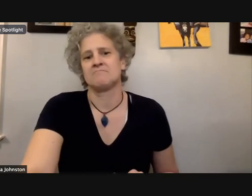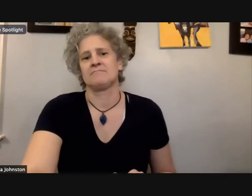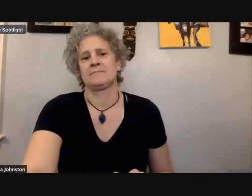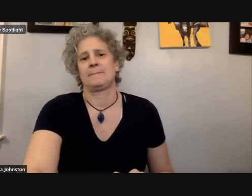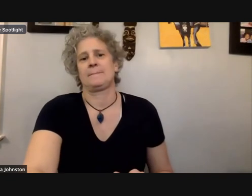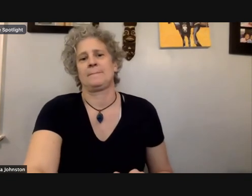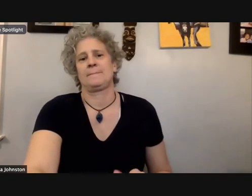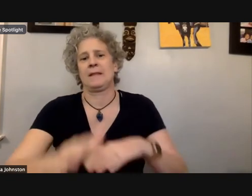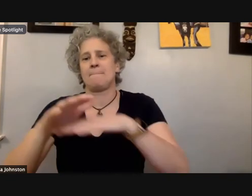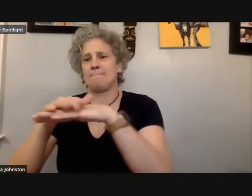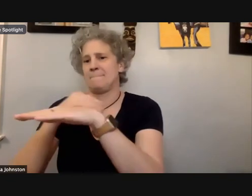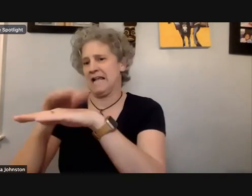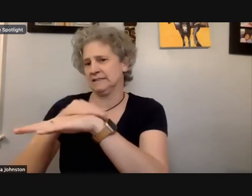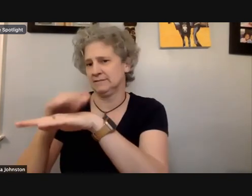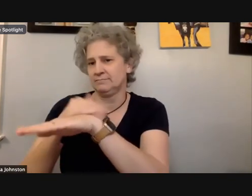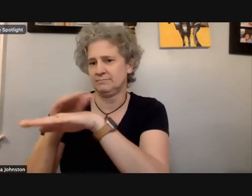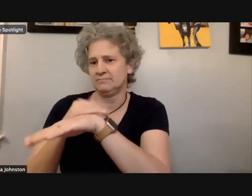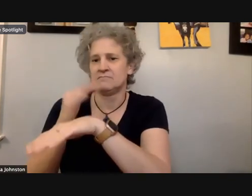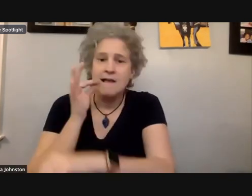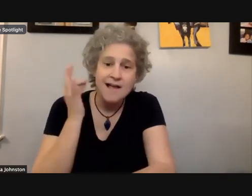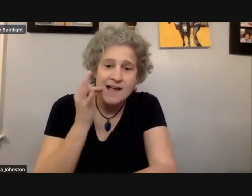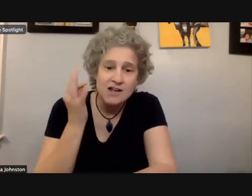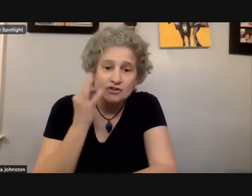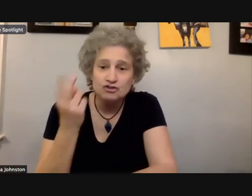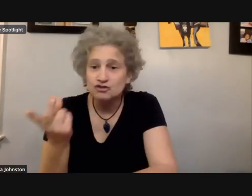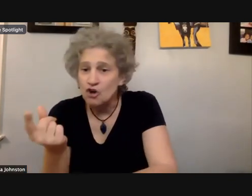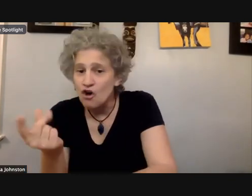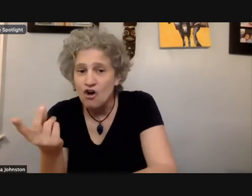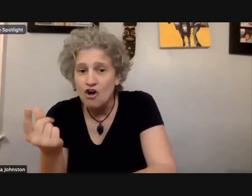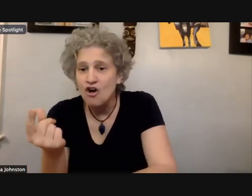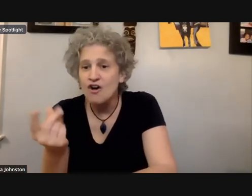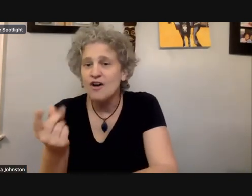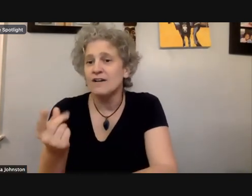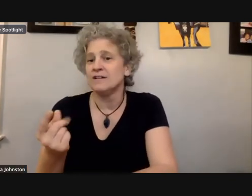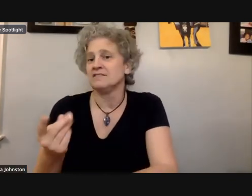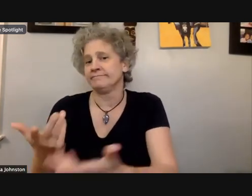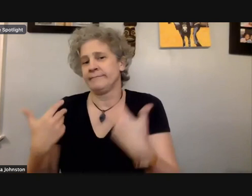like a fern or whatever the case may be. Pets,